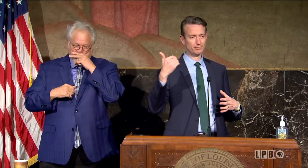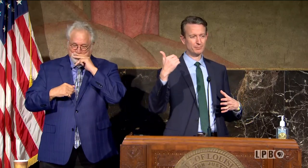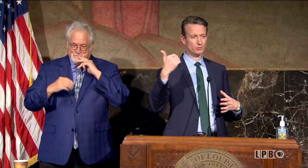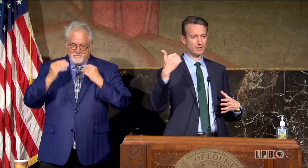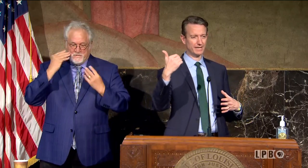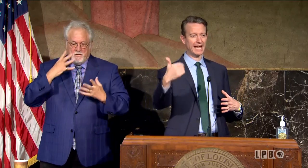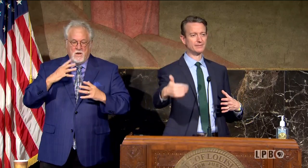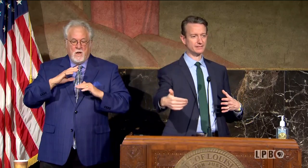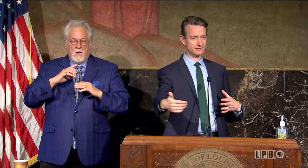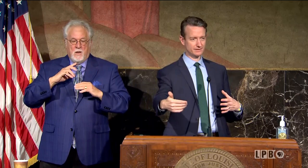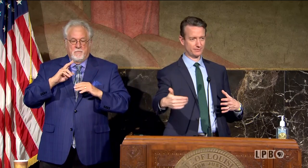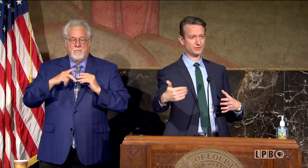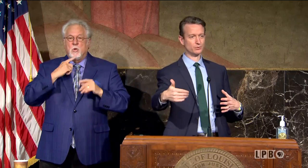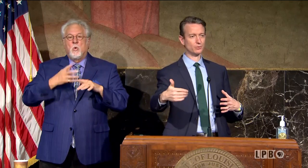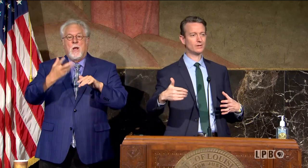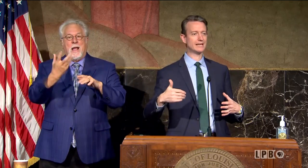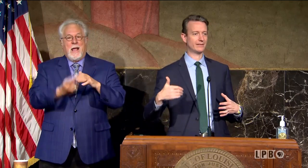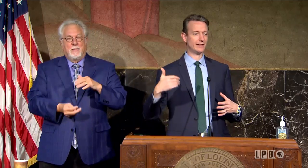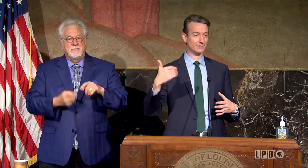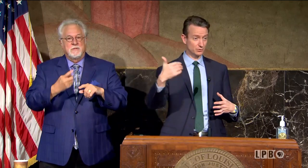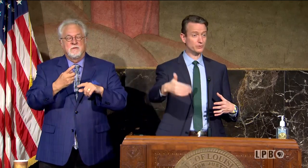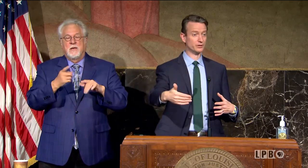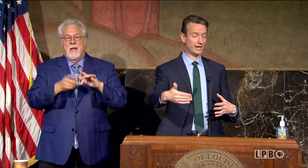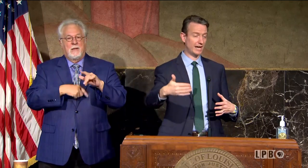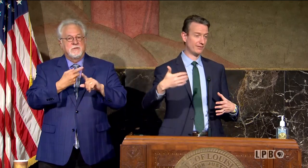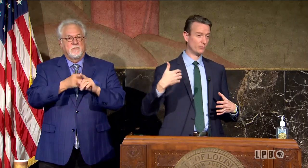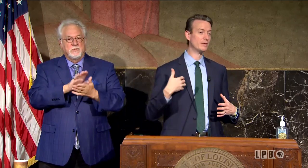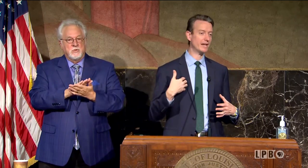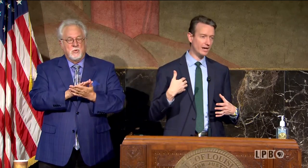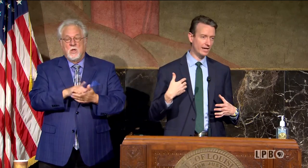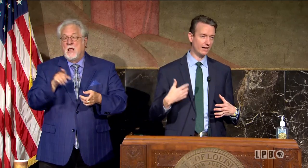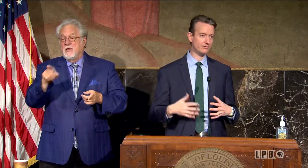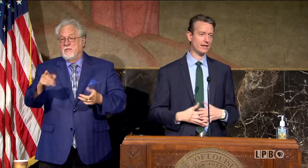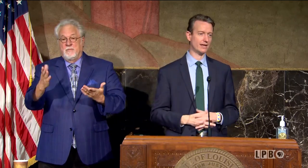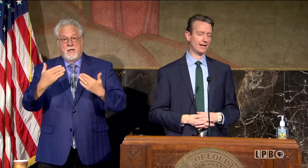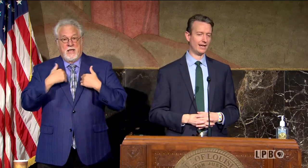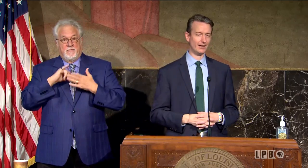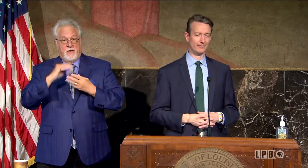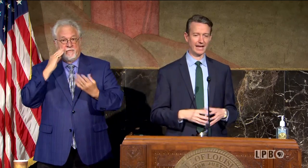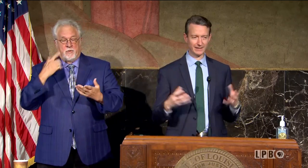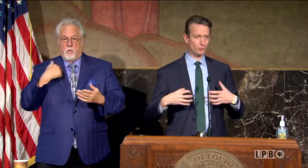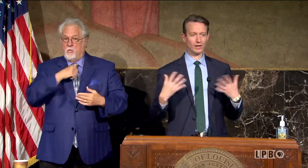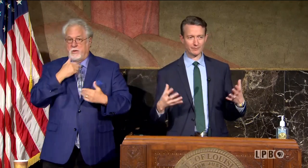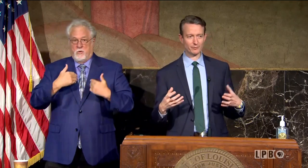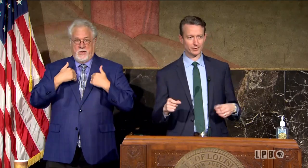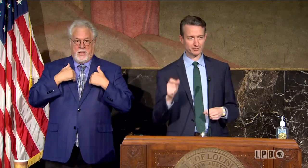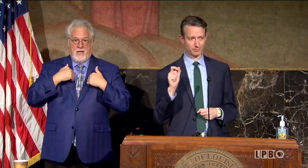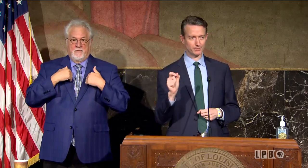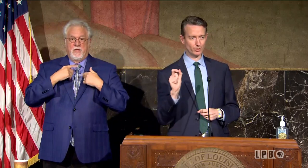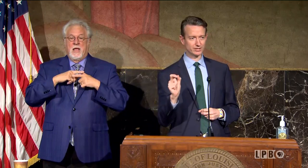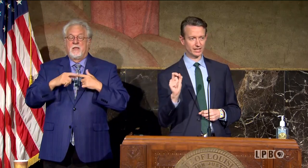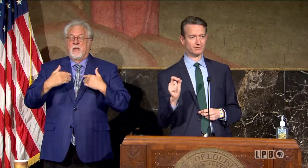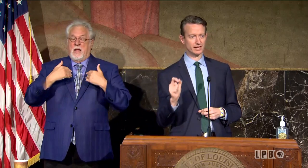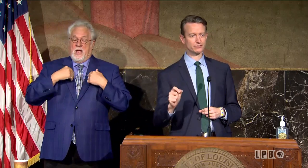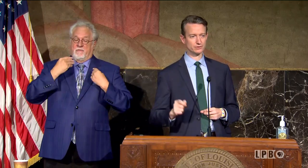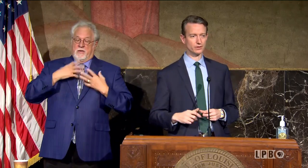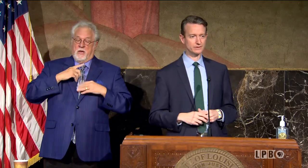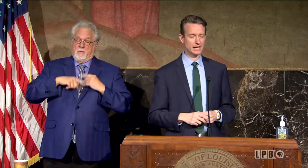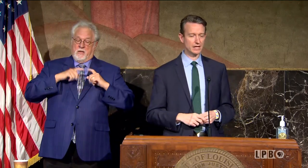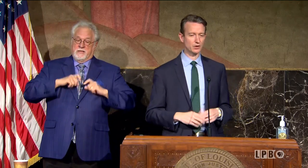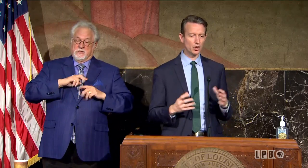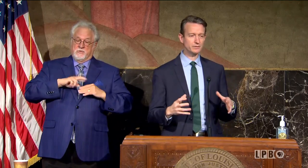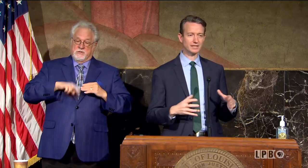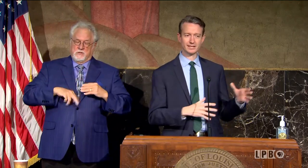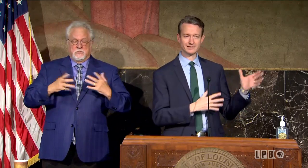information about people who may be absent from school that schools are going to have that we may not have. And then we'll have information about people who actually have test